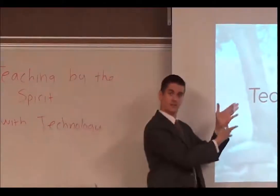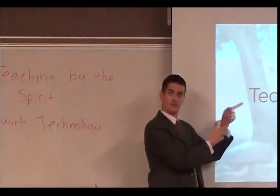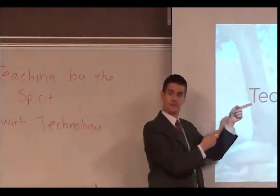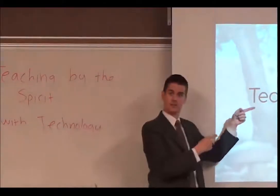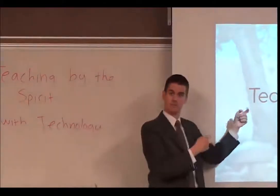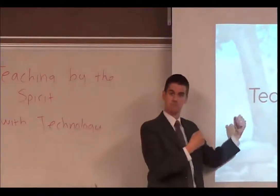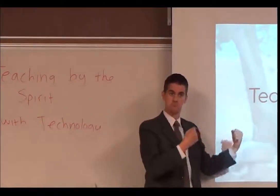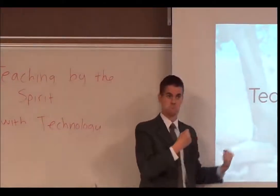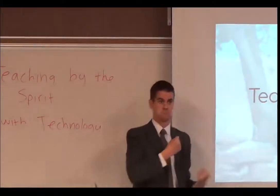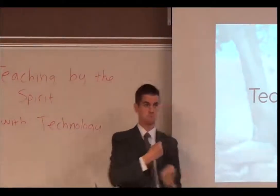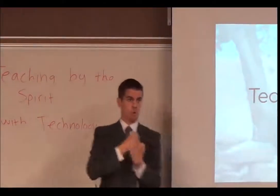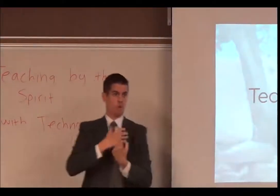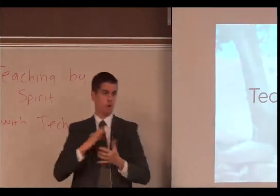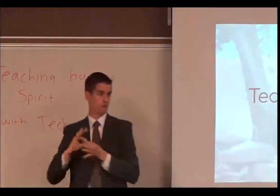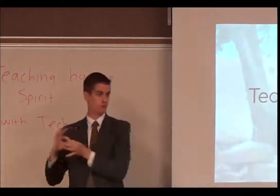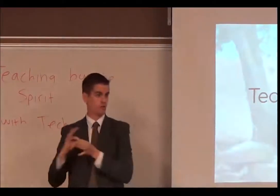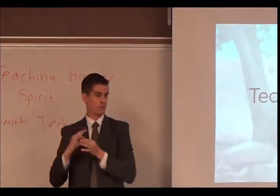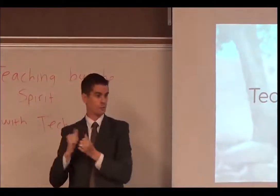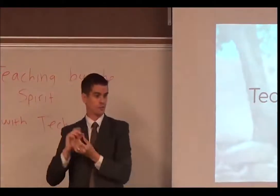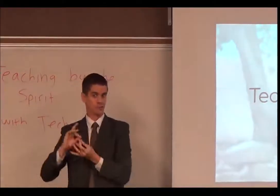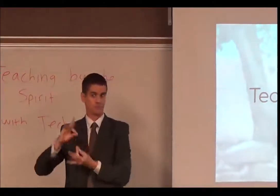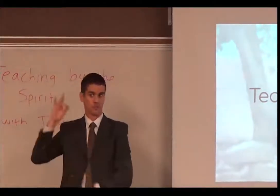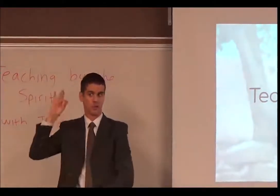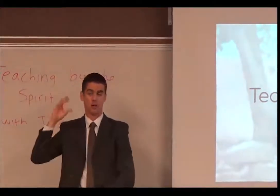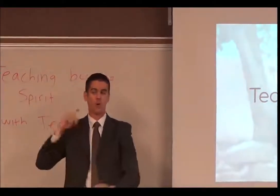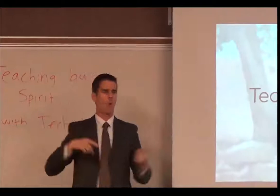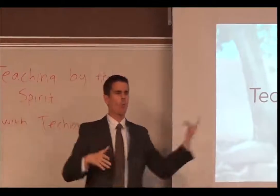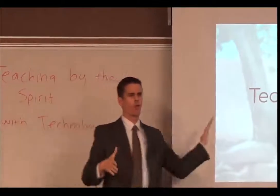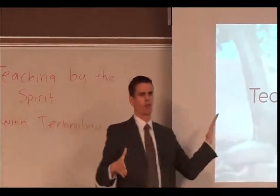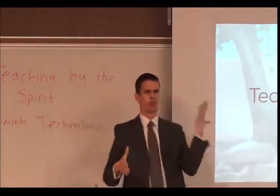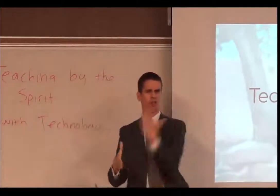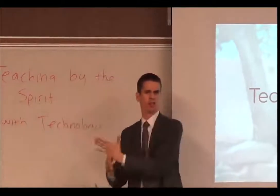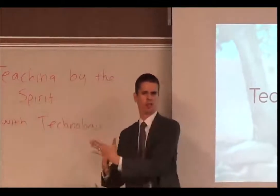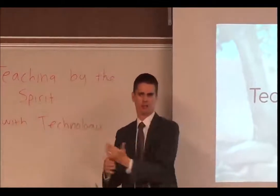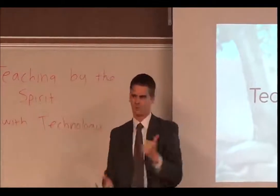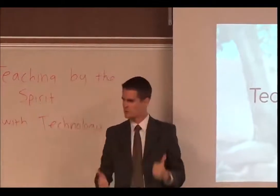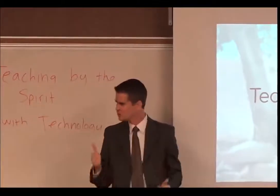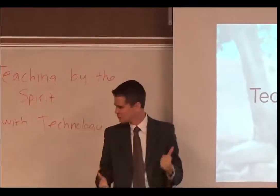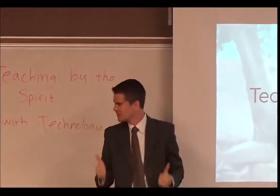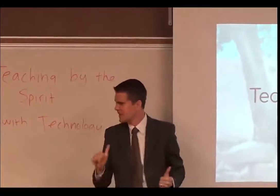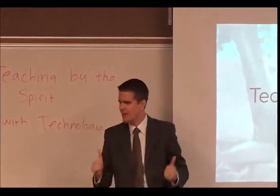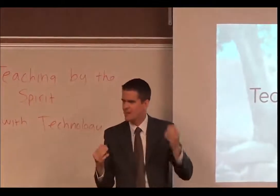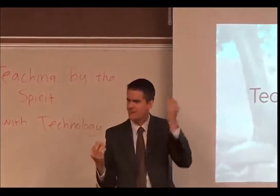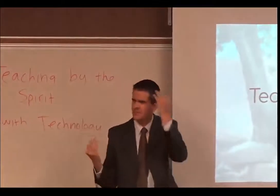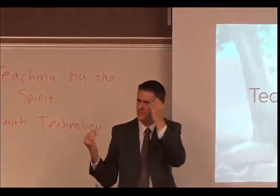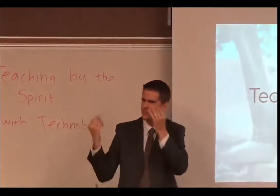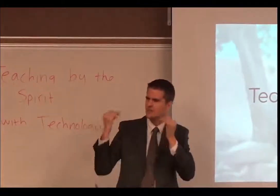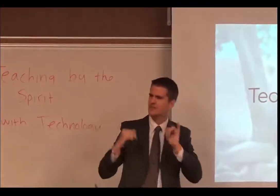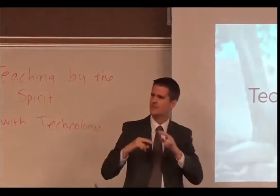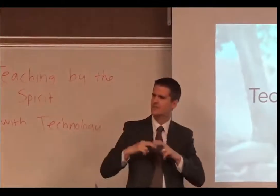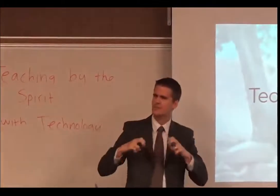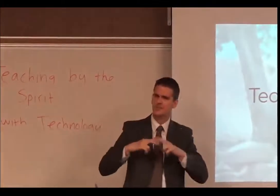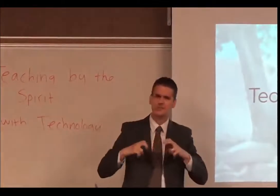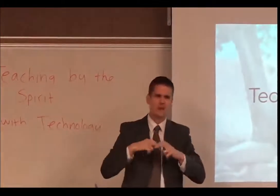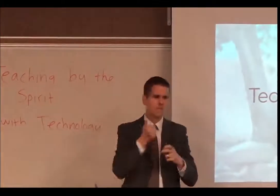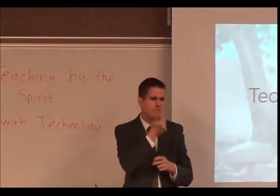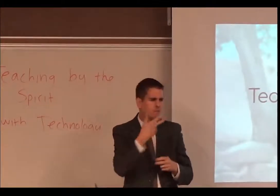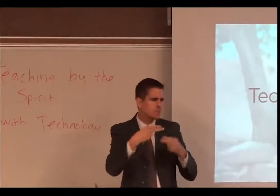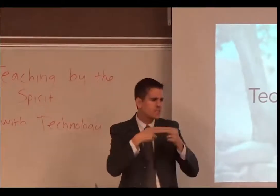That kind of adds quite a bit to that. It supports my relationship with the Spirit, or does it detract from my relationship with the Spirit? I want you to think about